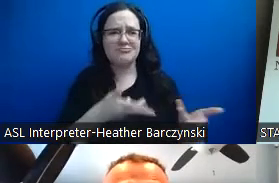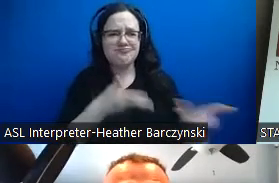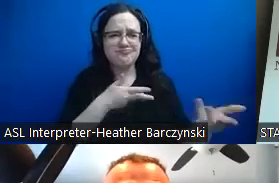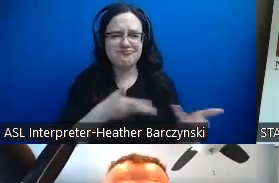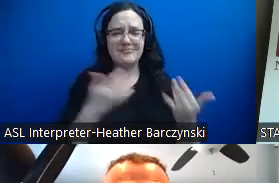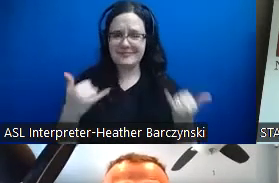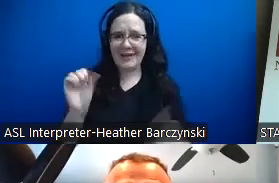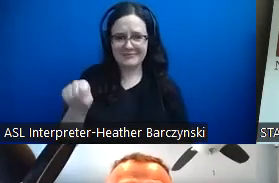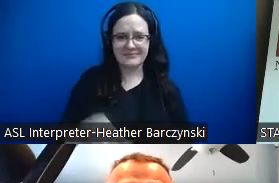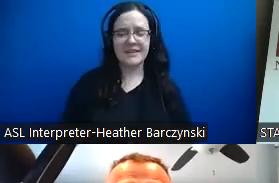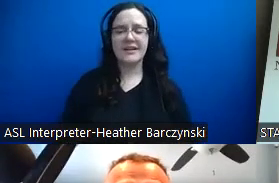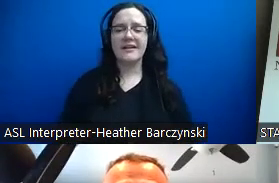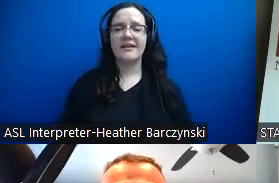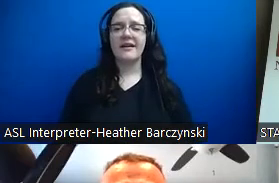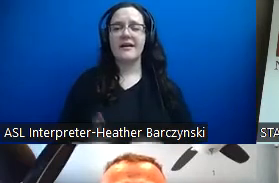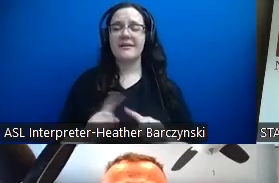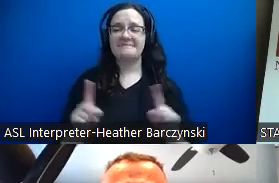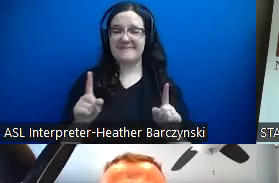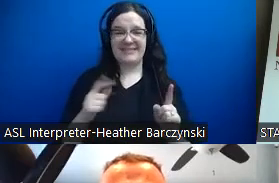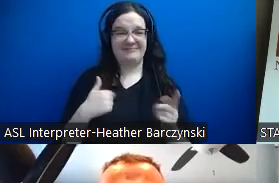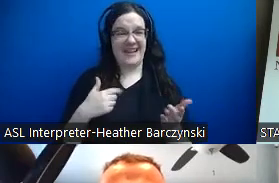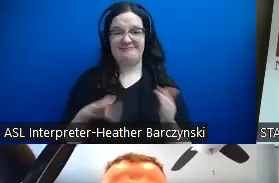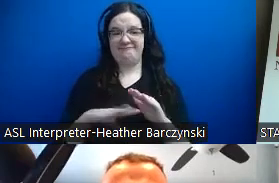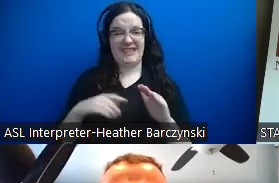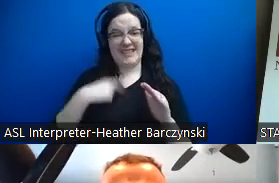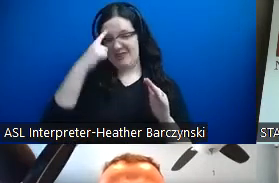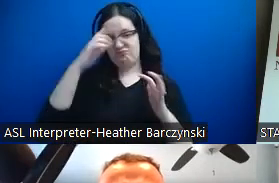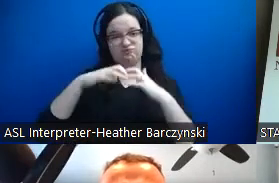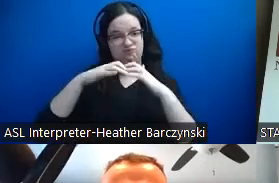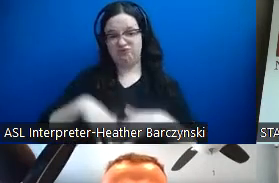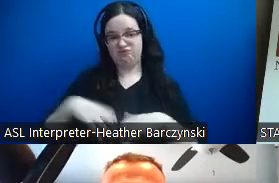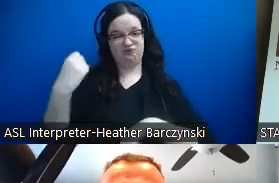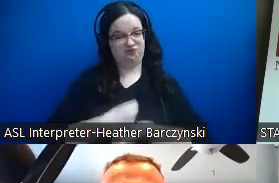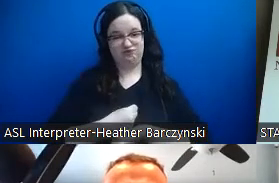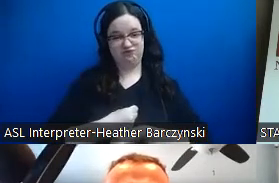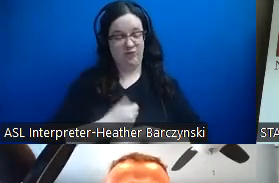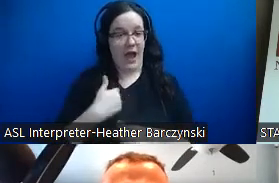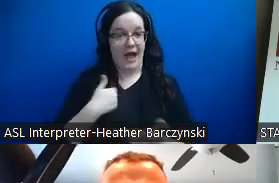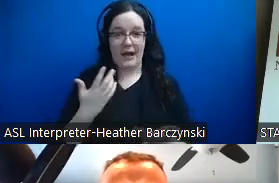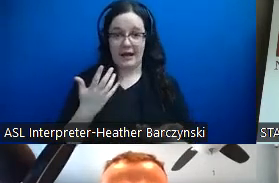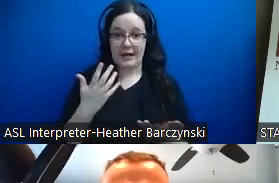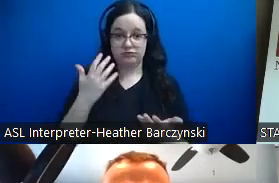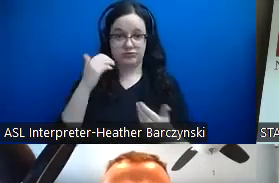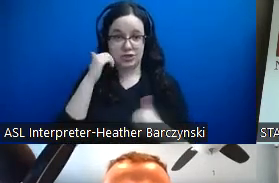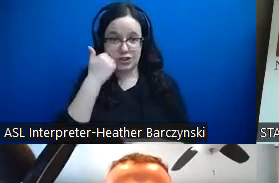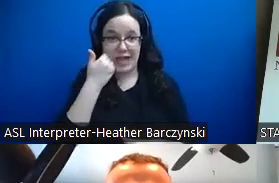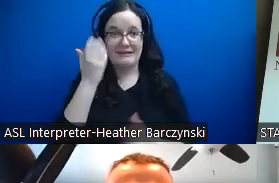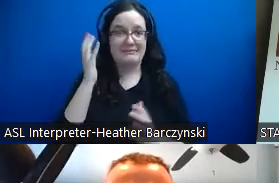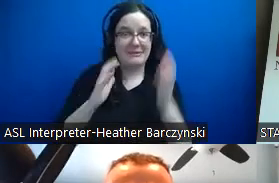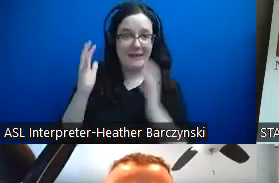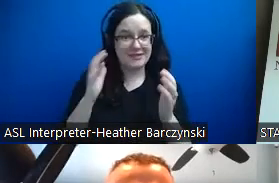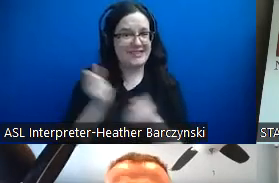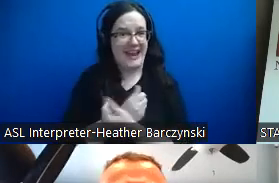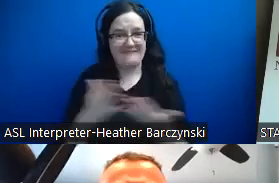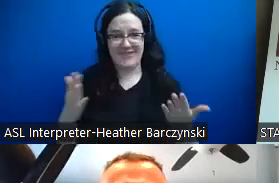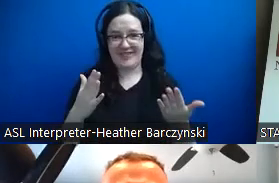but I basically shut down. I was so ashamed and embarrassed and, everything else from what I was doing that I just